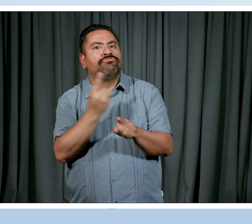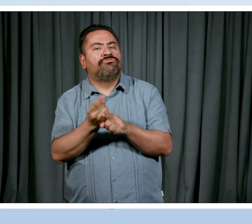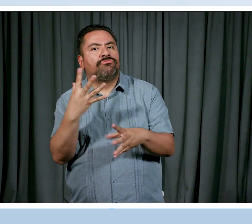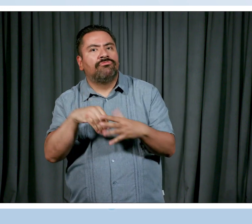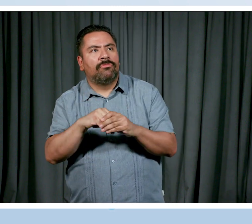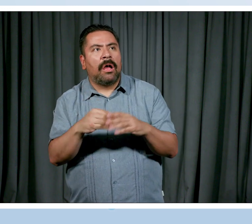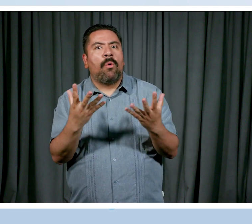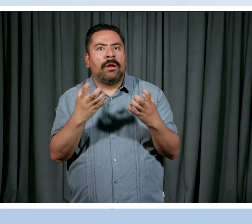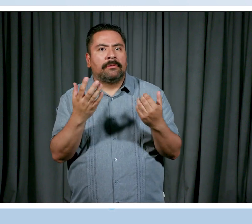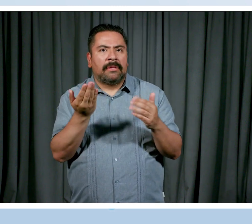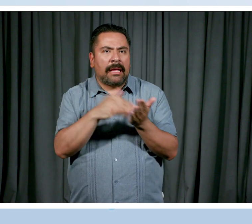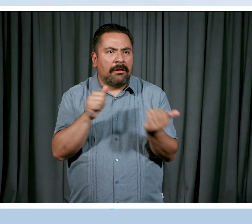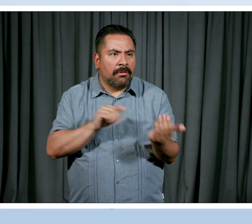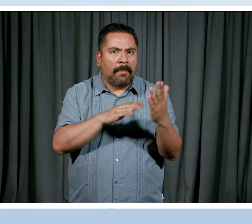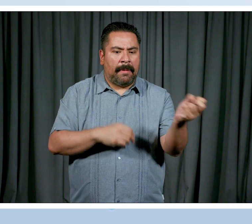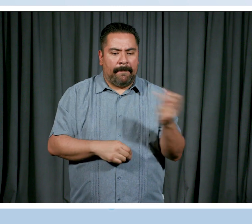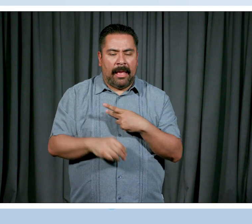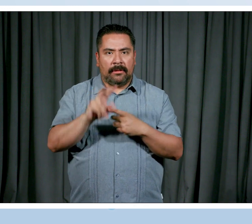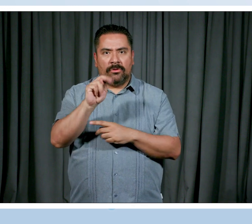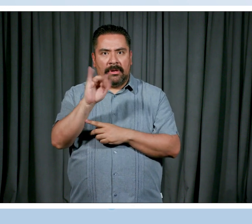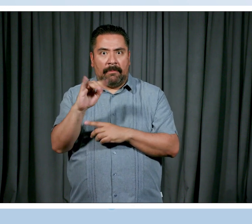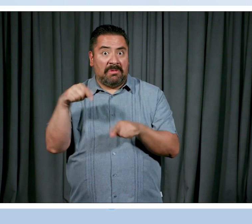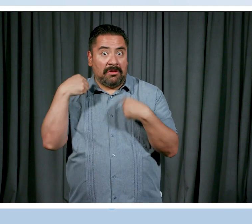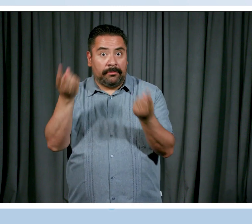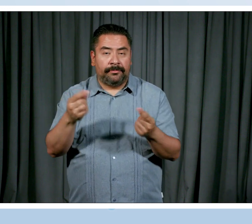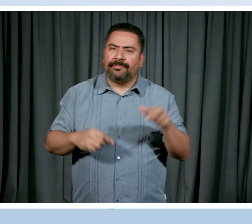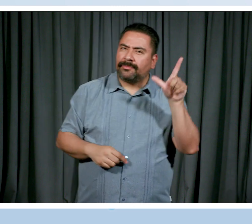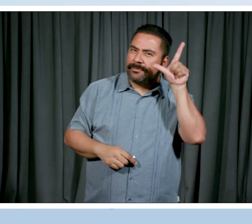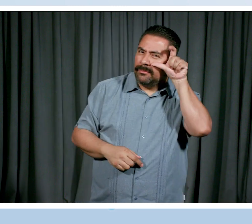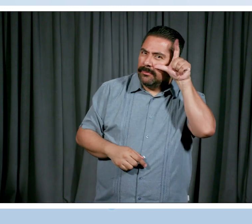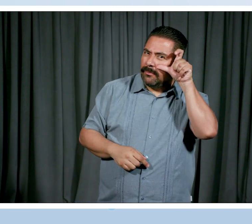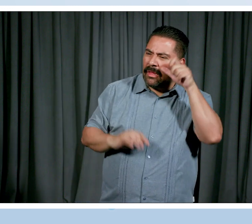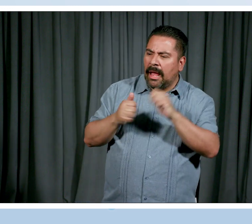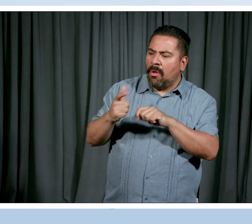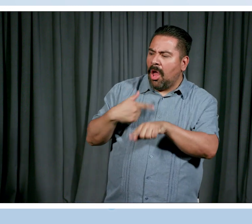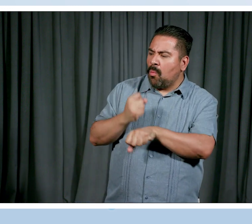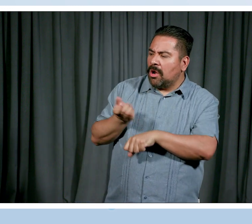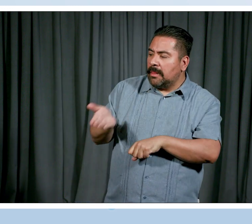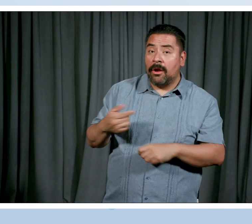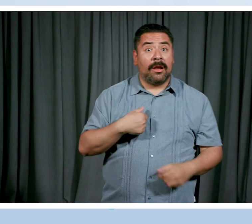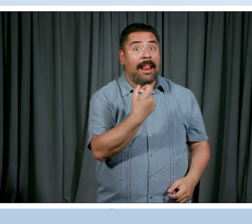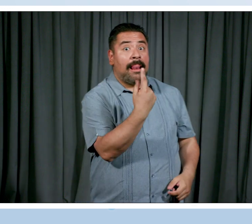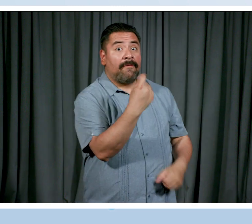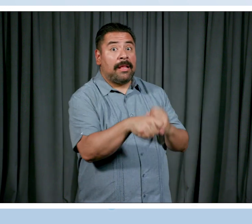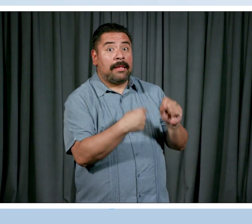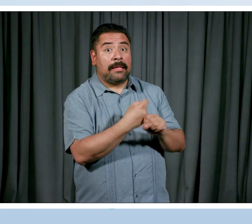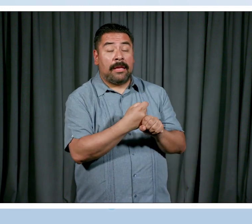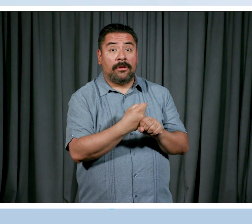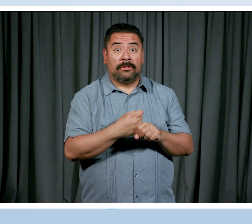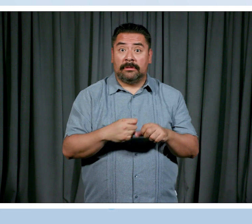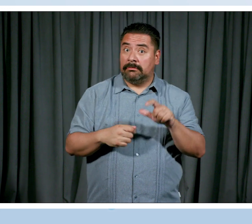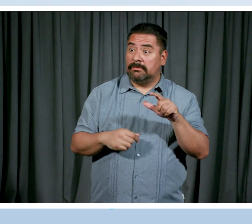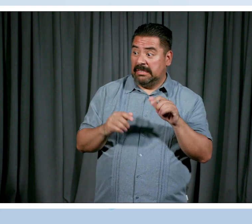So got back into NAMI and I've been there ever since. So how long have you worked there then? I've been there 11 years. And how big is